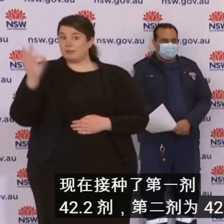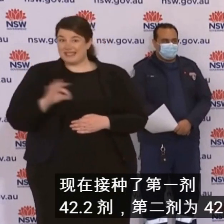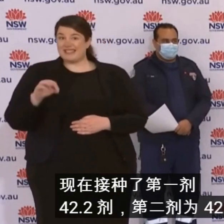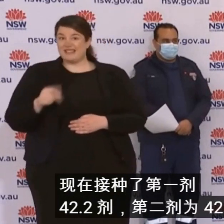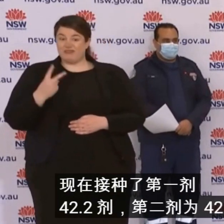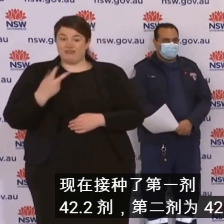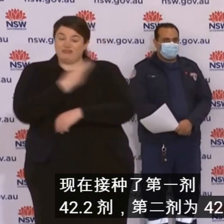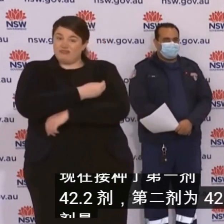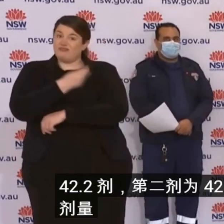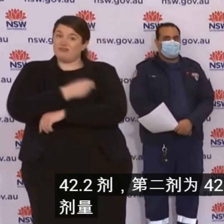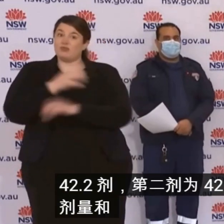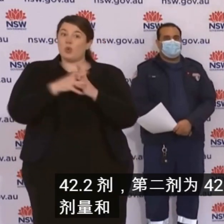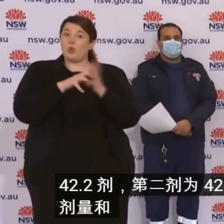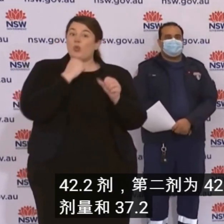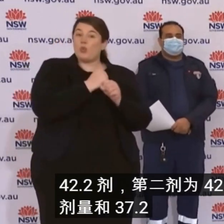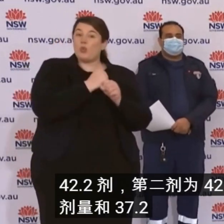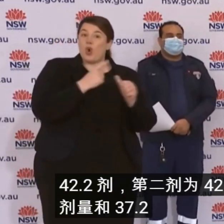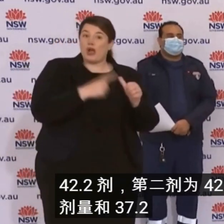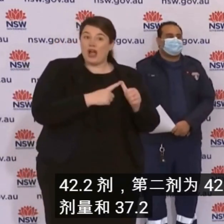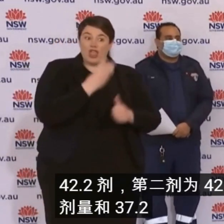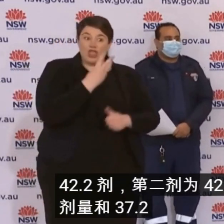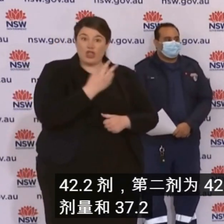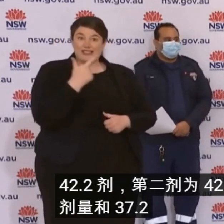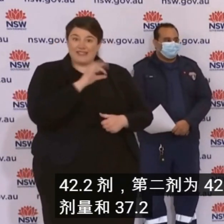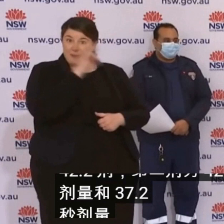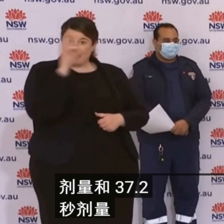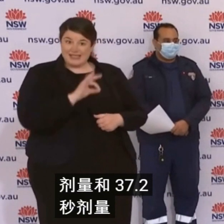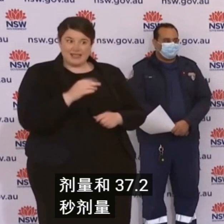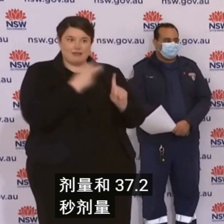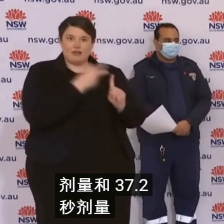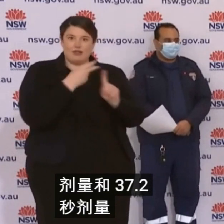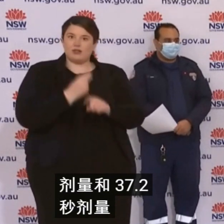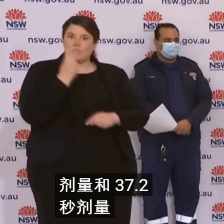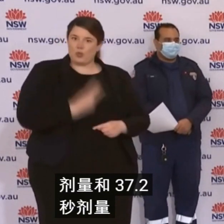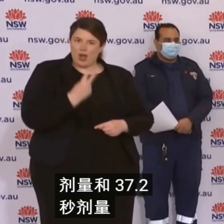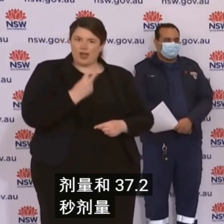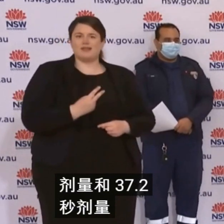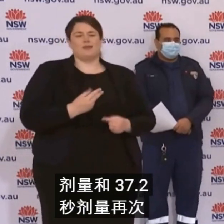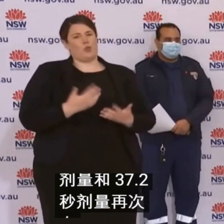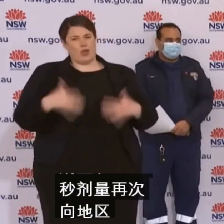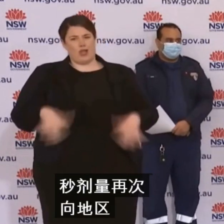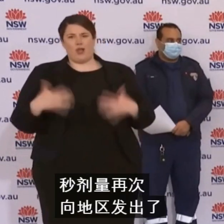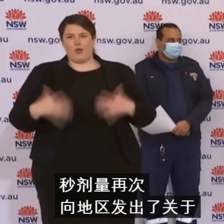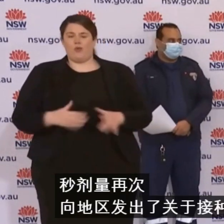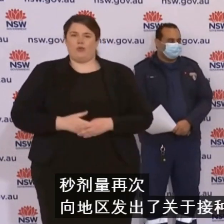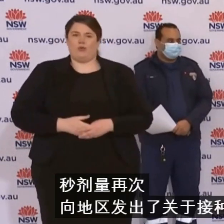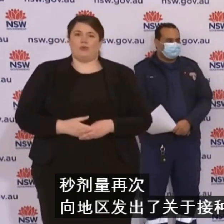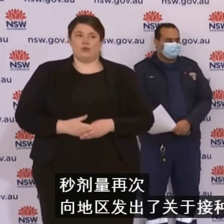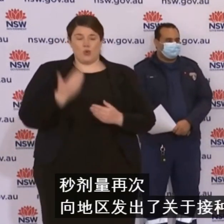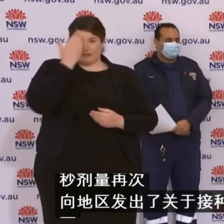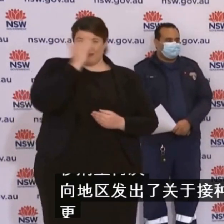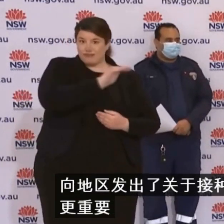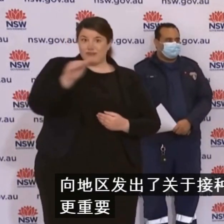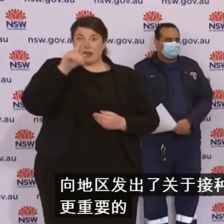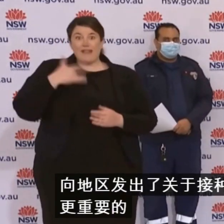Wagga, 60.6% first dose and 37.2% second dose. Again, a strong message to the regions about getting